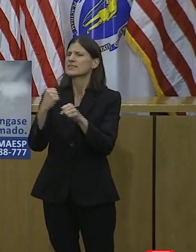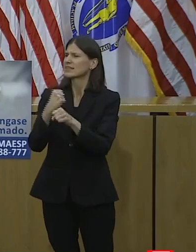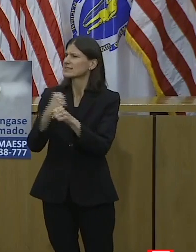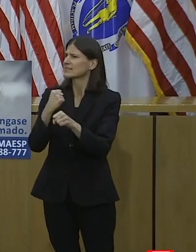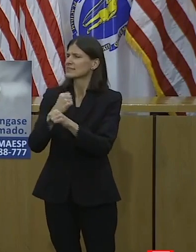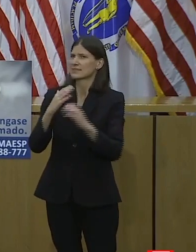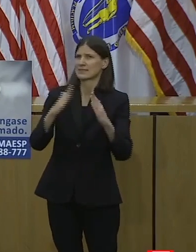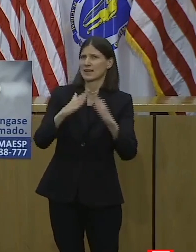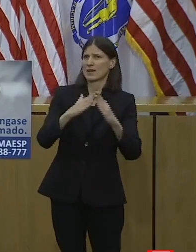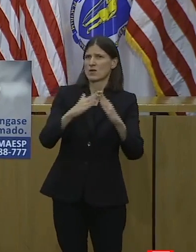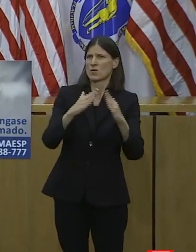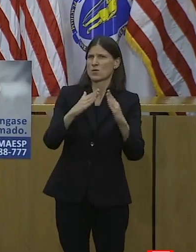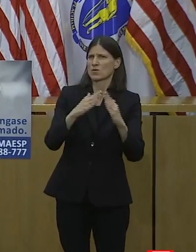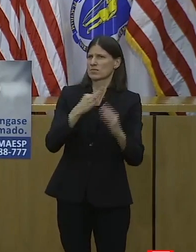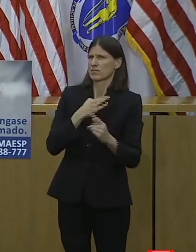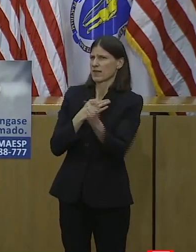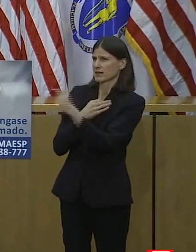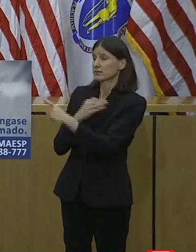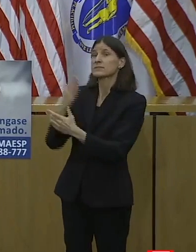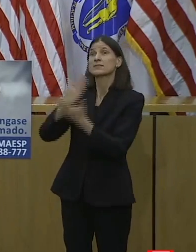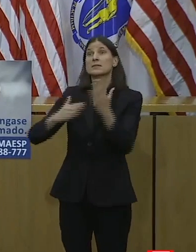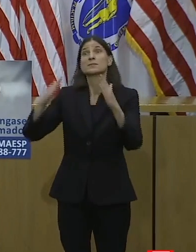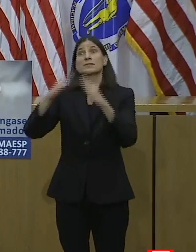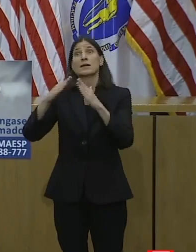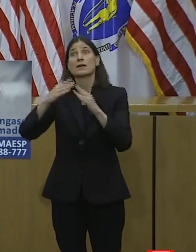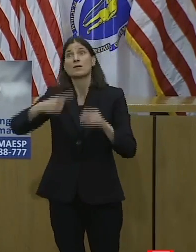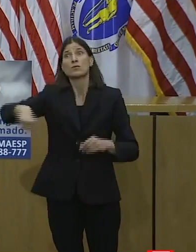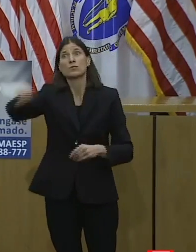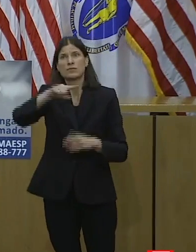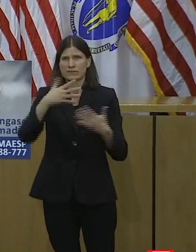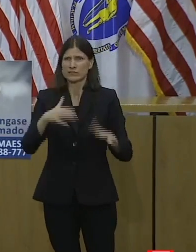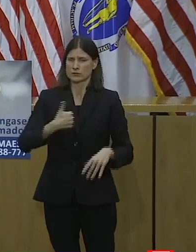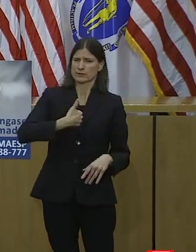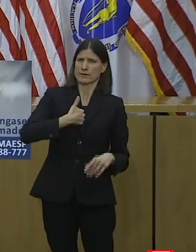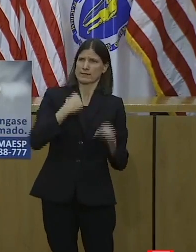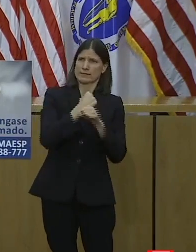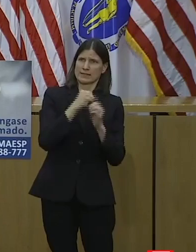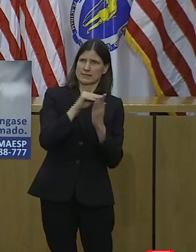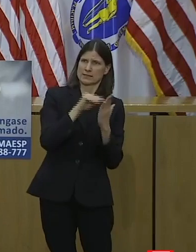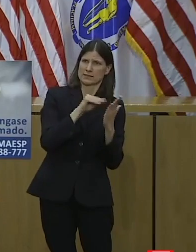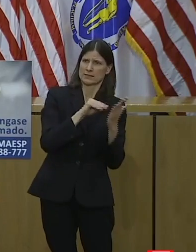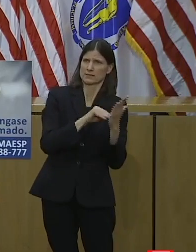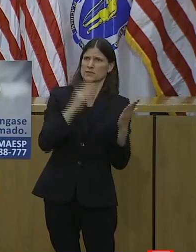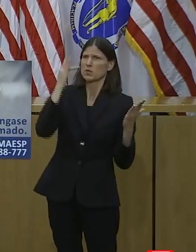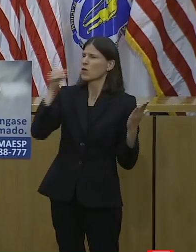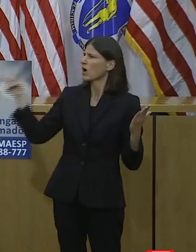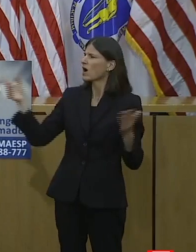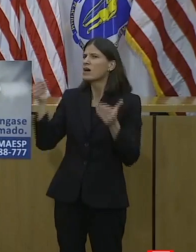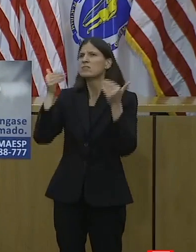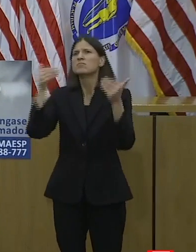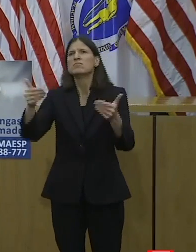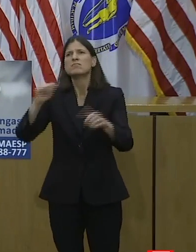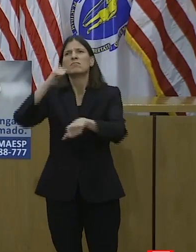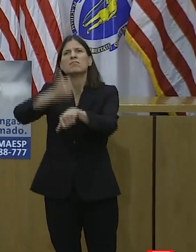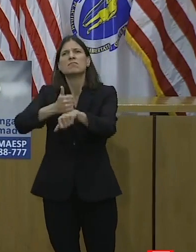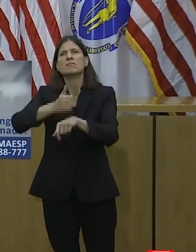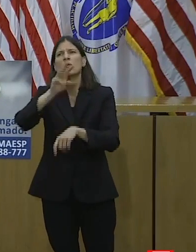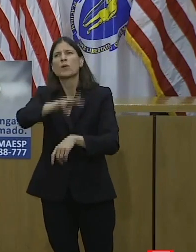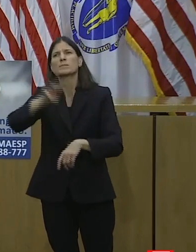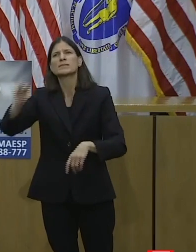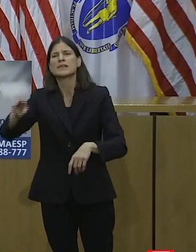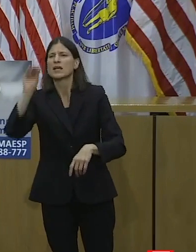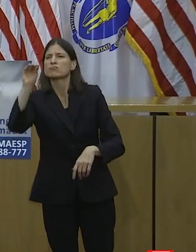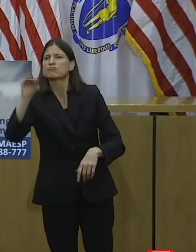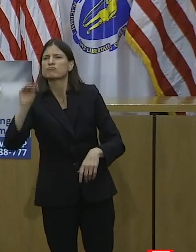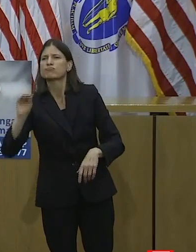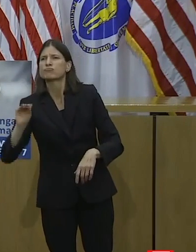was the change? What was the reason for the change? And where can people find that information? Right, so it will be posted on the website, where everything gets